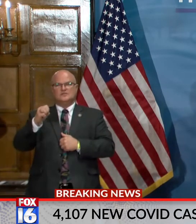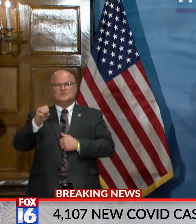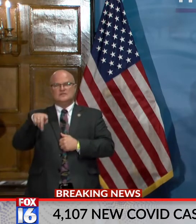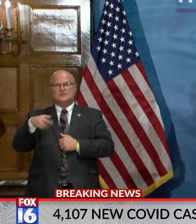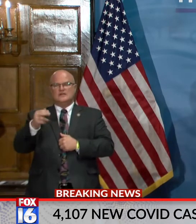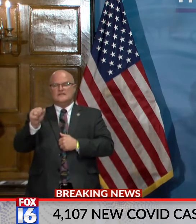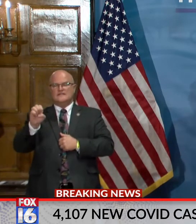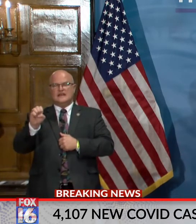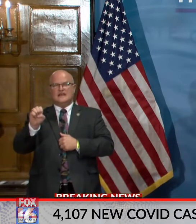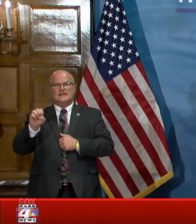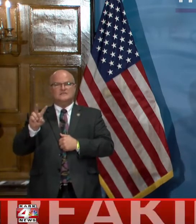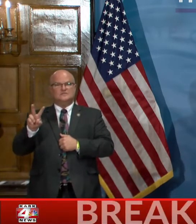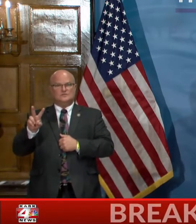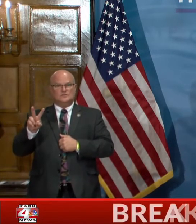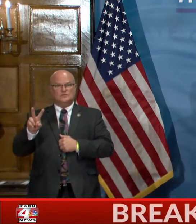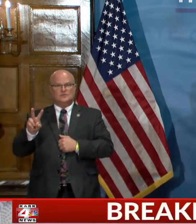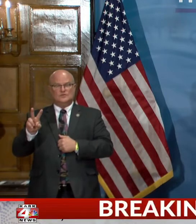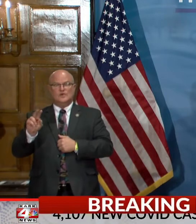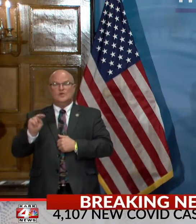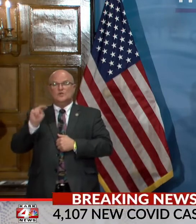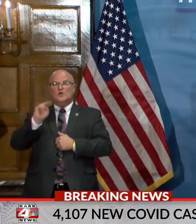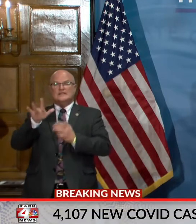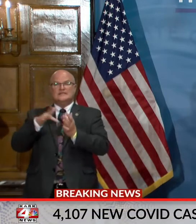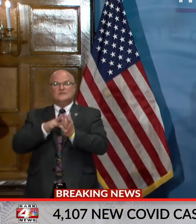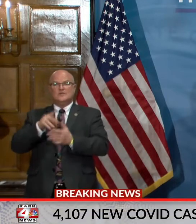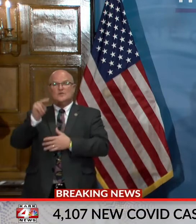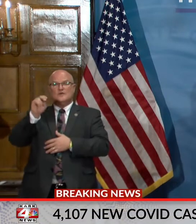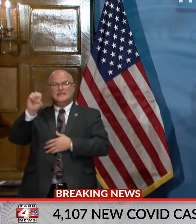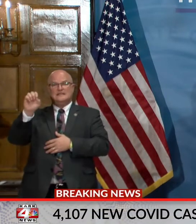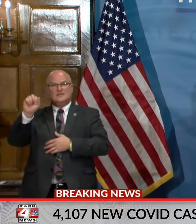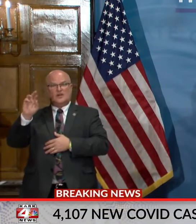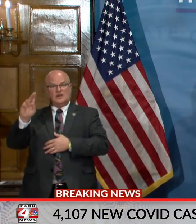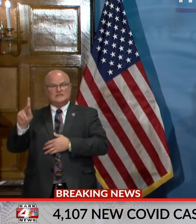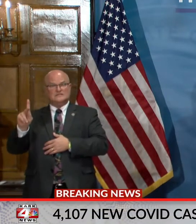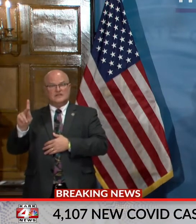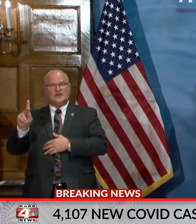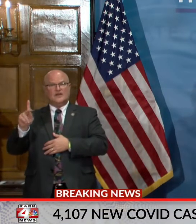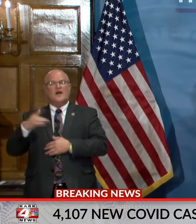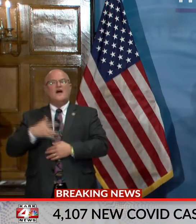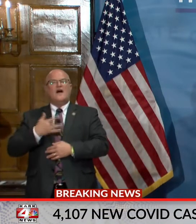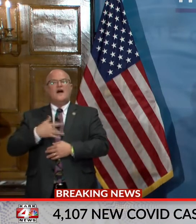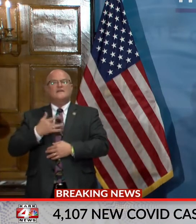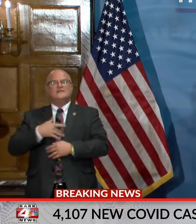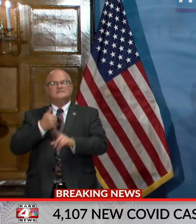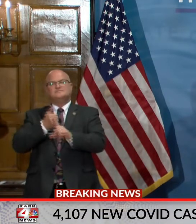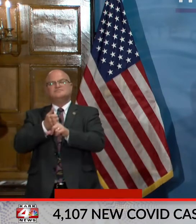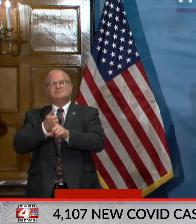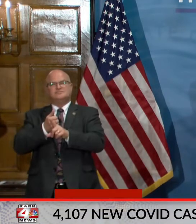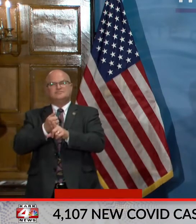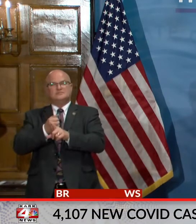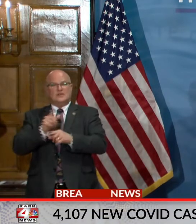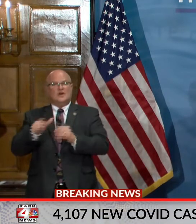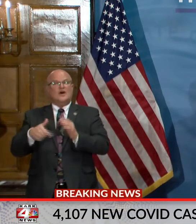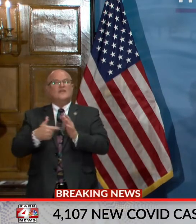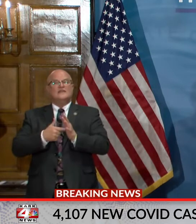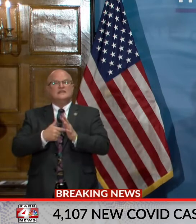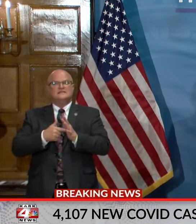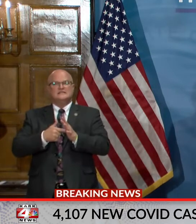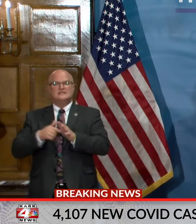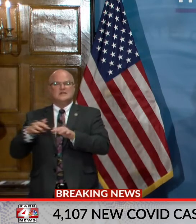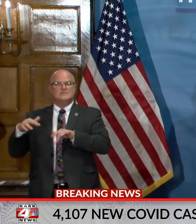North Central and Northeast Arkansas hospitals are feeling the brunt of the impact. So this is moving through the